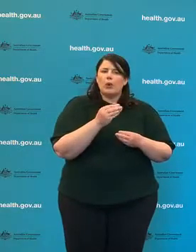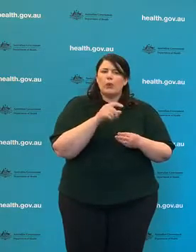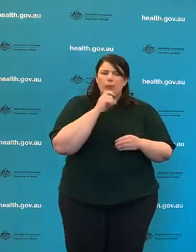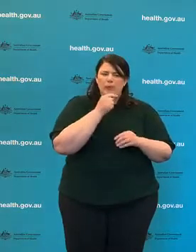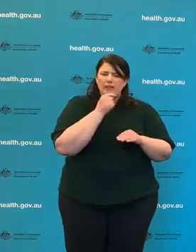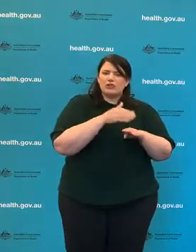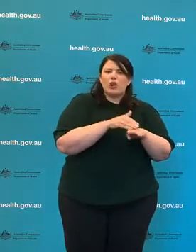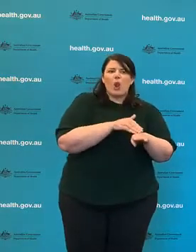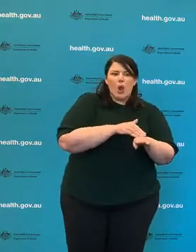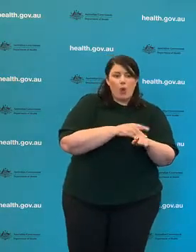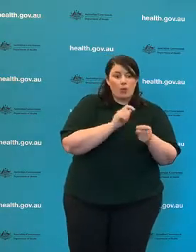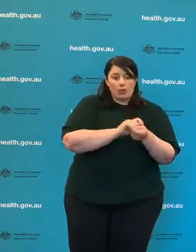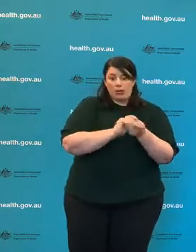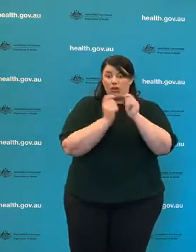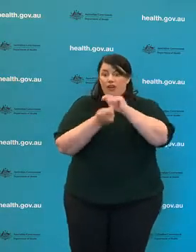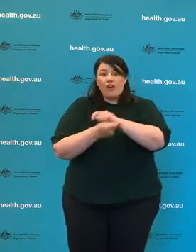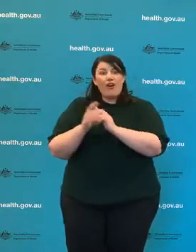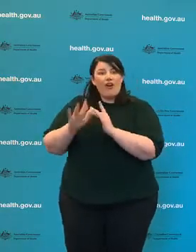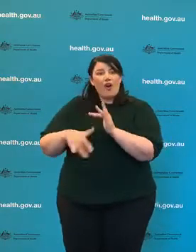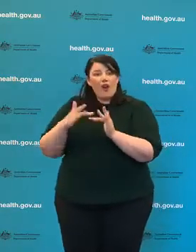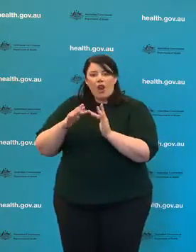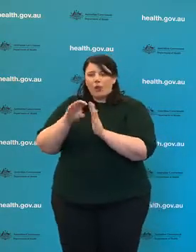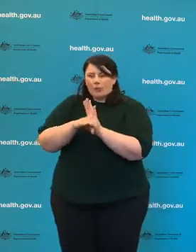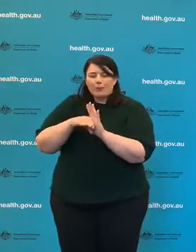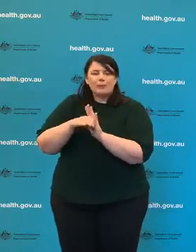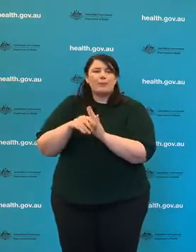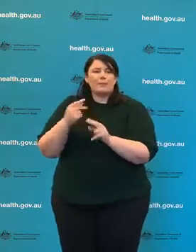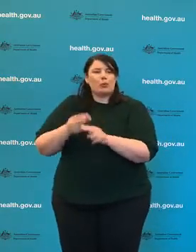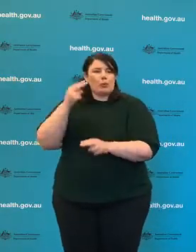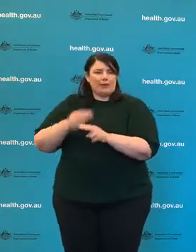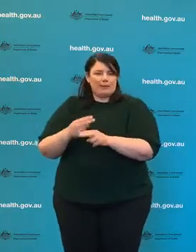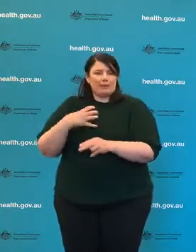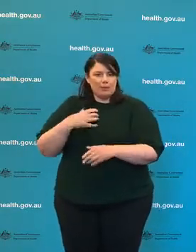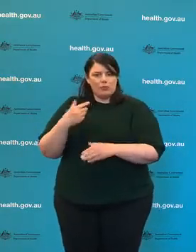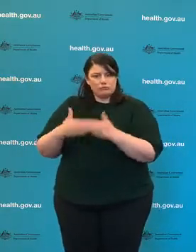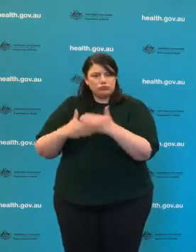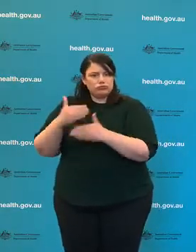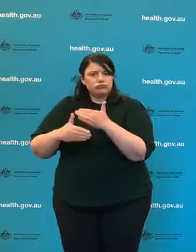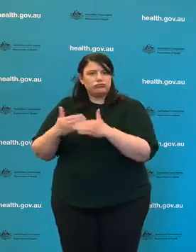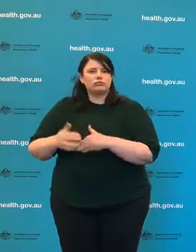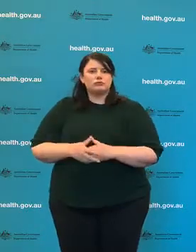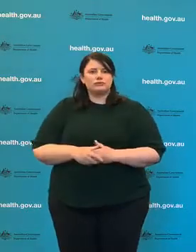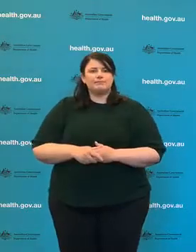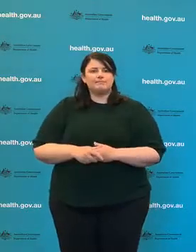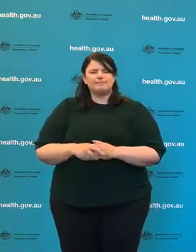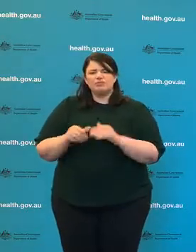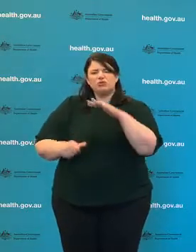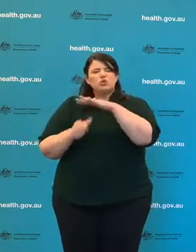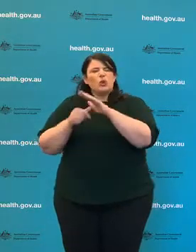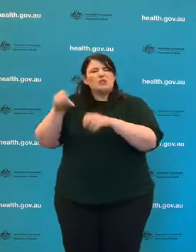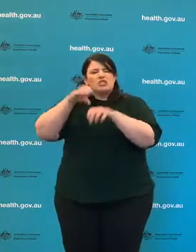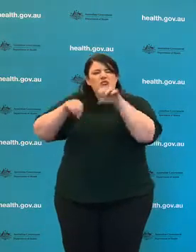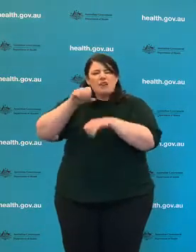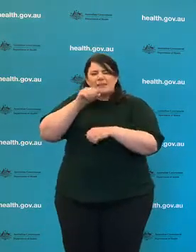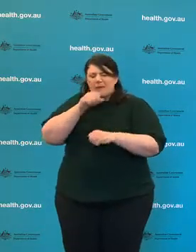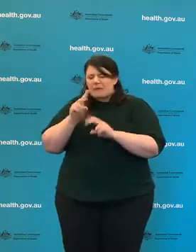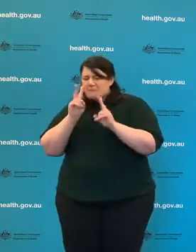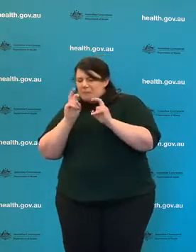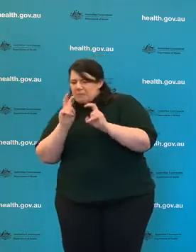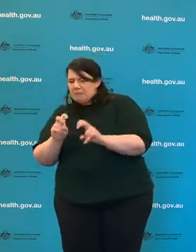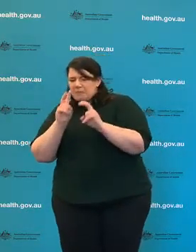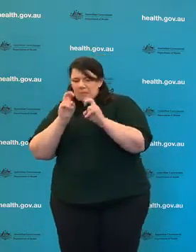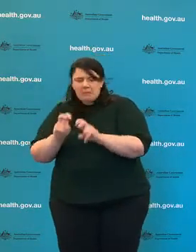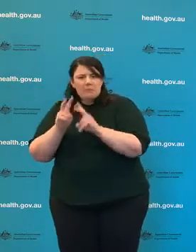from digitalising those. The Chief Scientist, Alan Finkel, we're aware, has been working closely